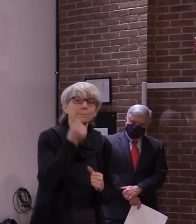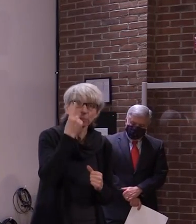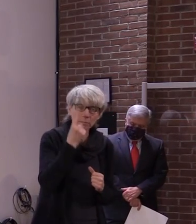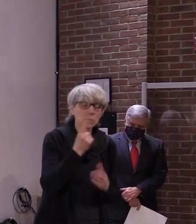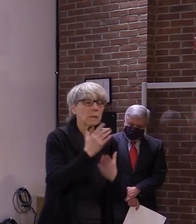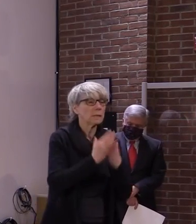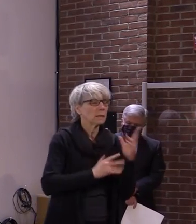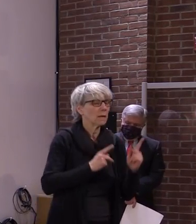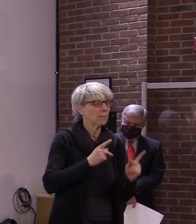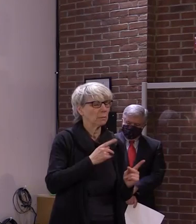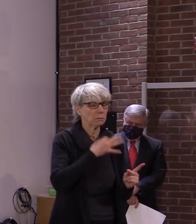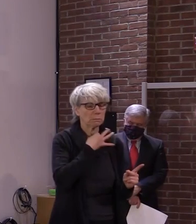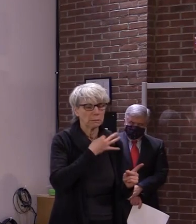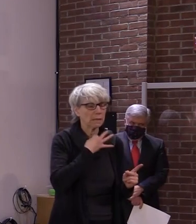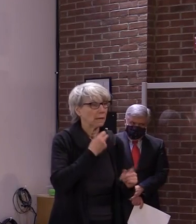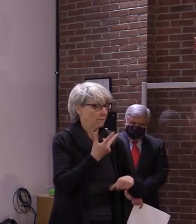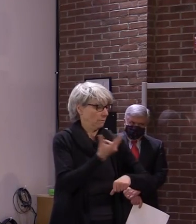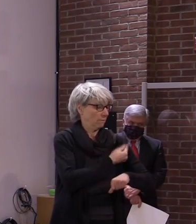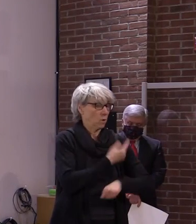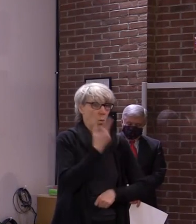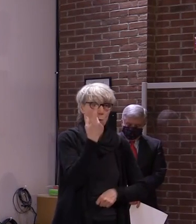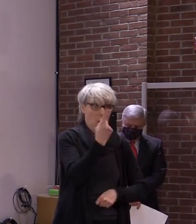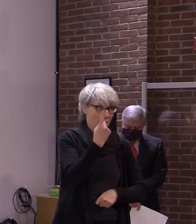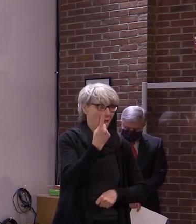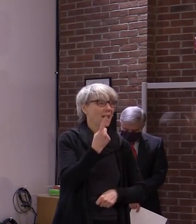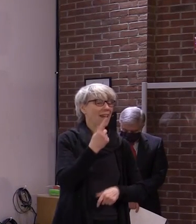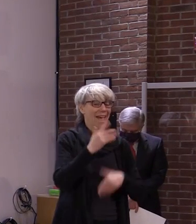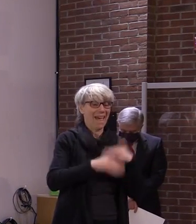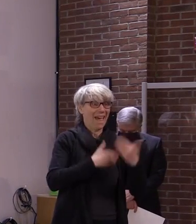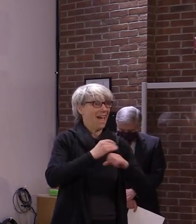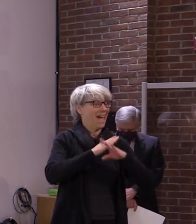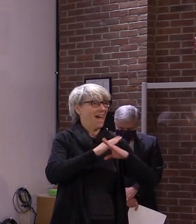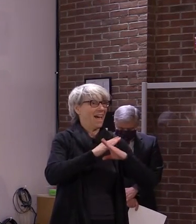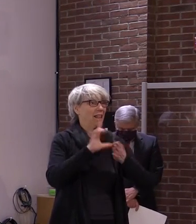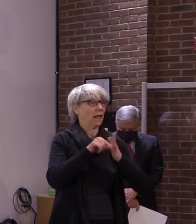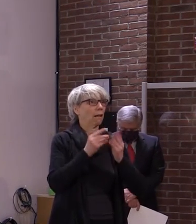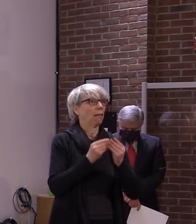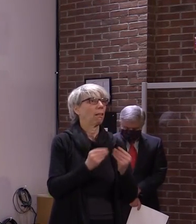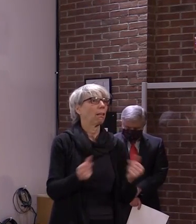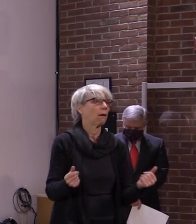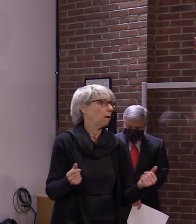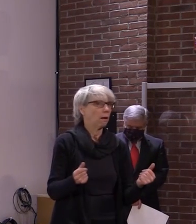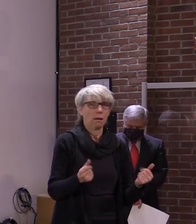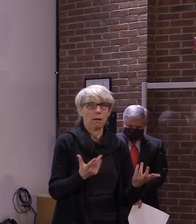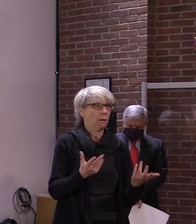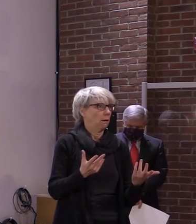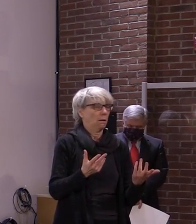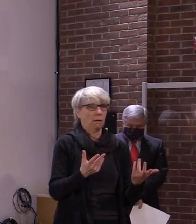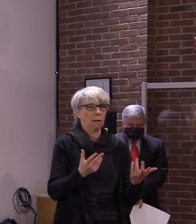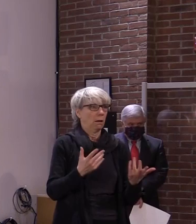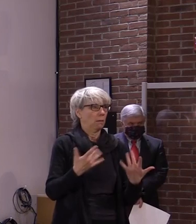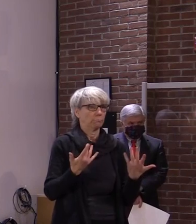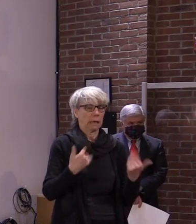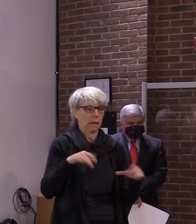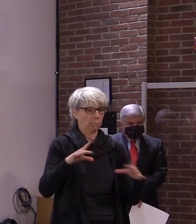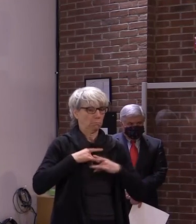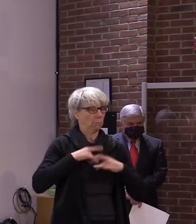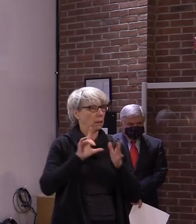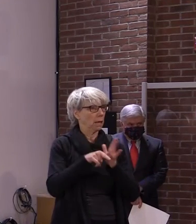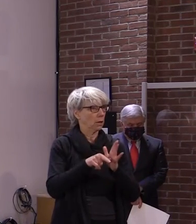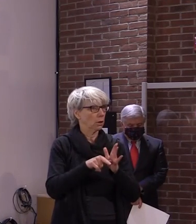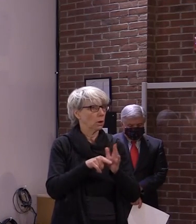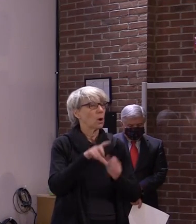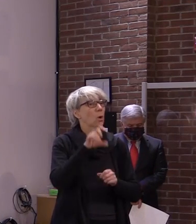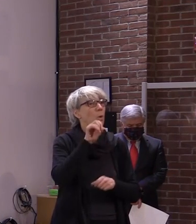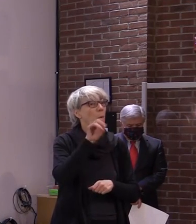wane, though there's no data to support this yet, or that a delayed second dose might not prove to be as effective, though